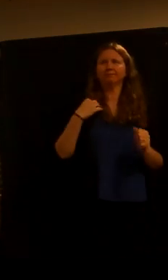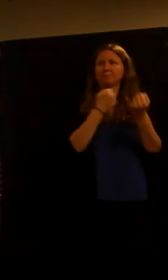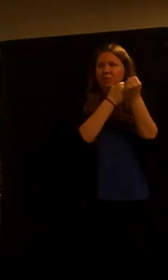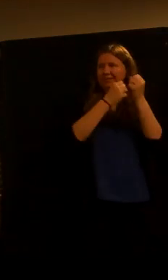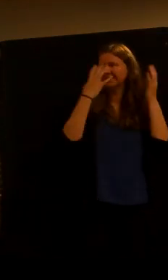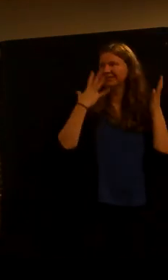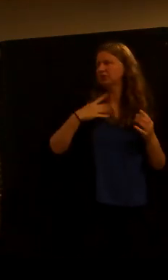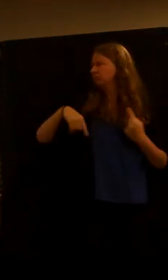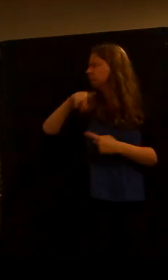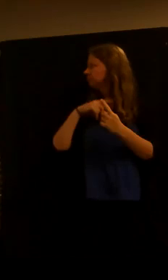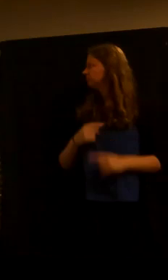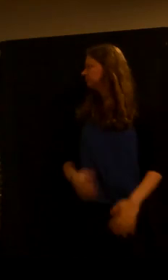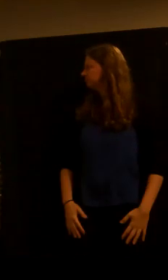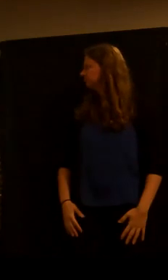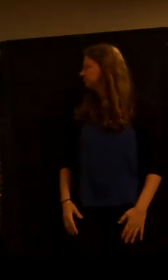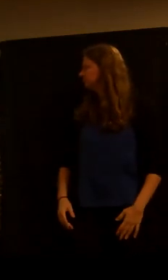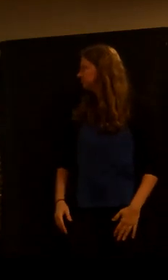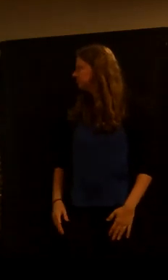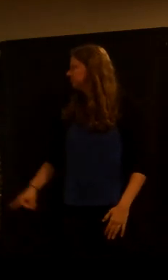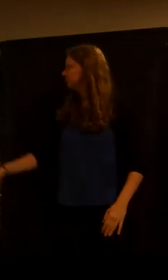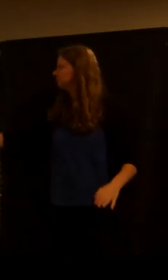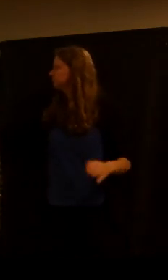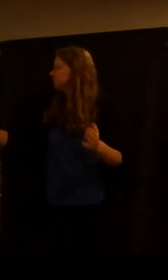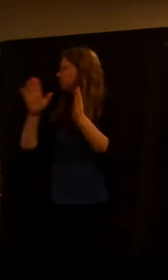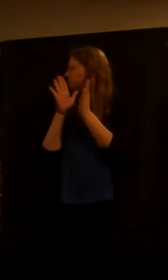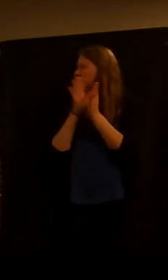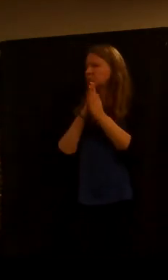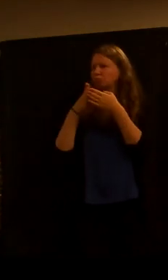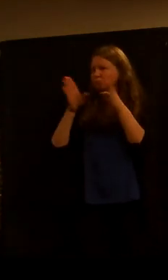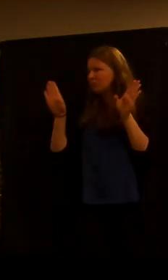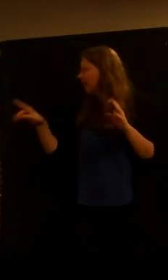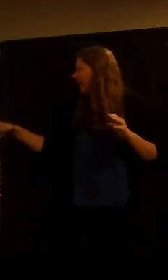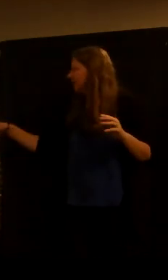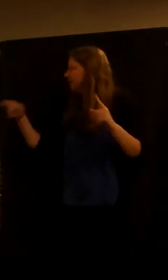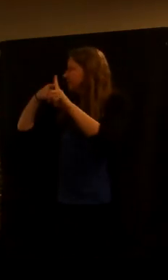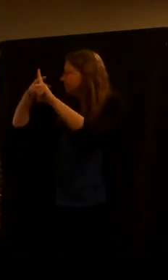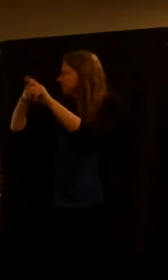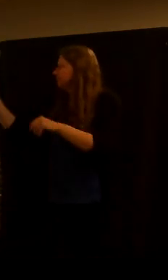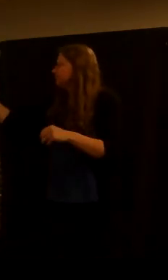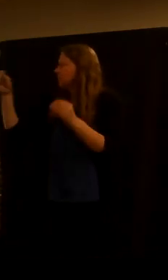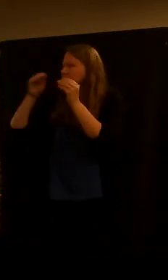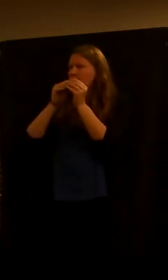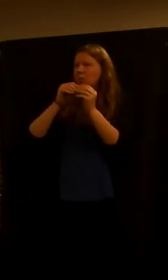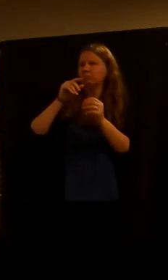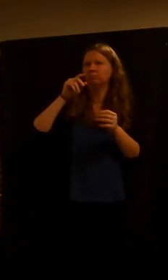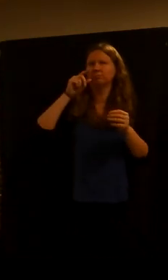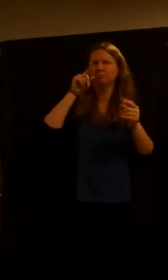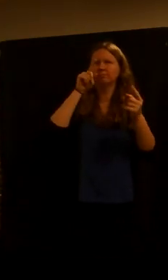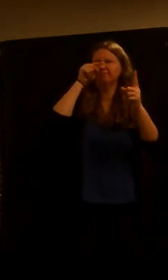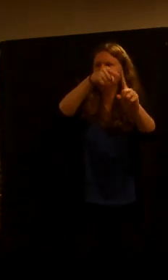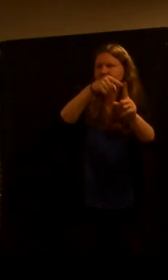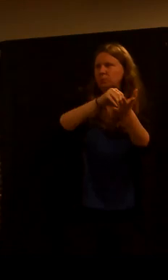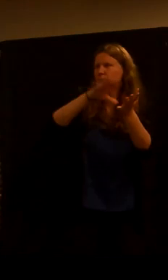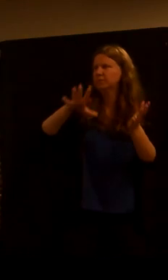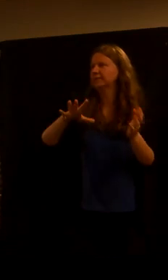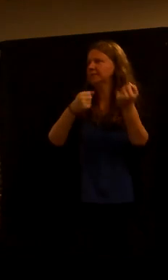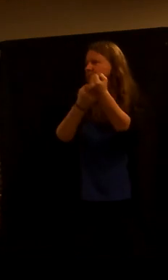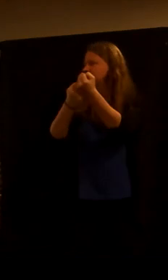those students early when they aren't making progress and providing the supports needed. So this first level shows school-wide